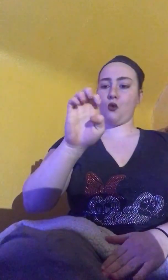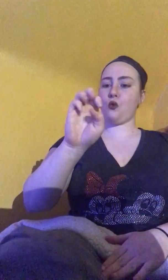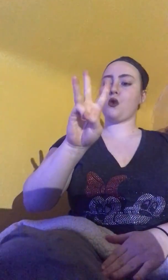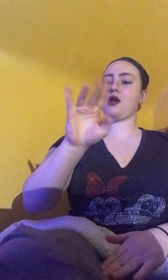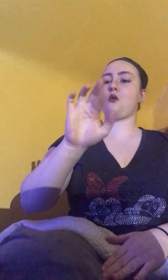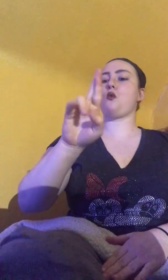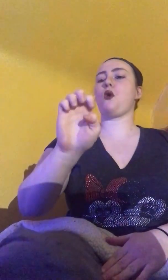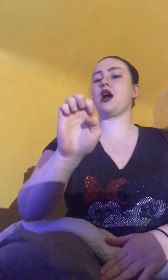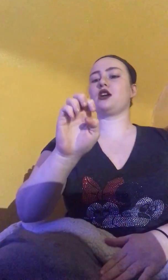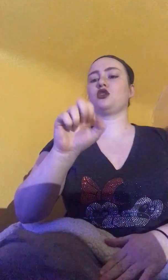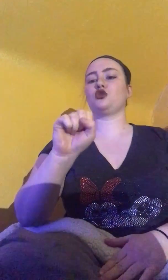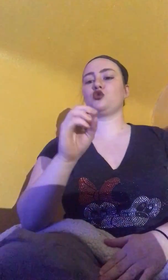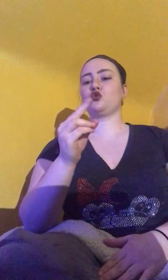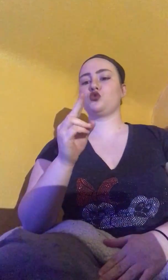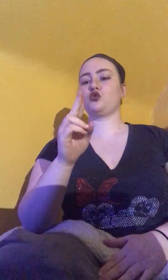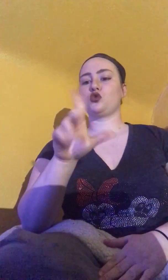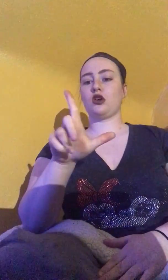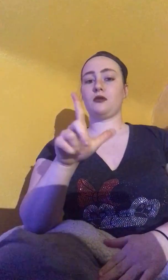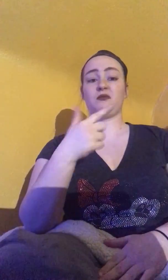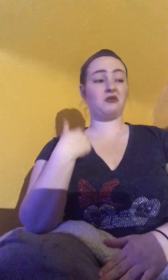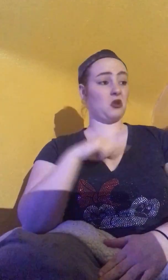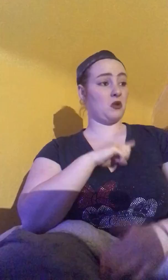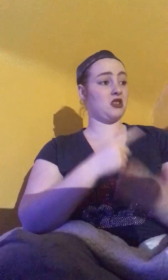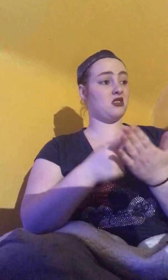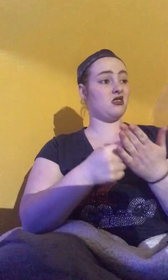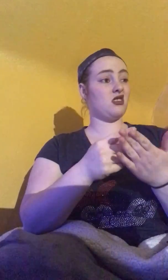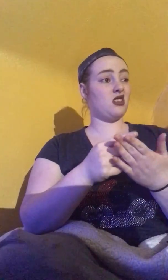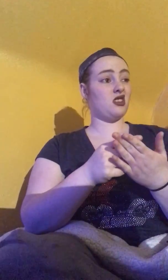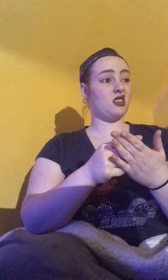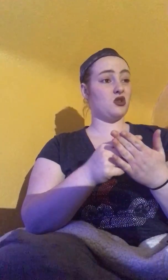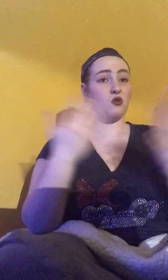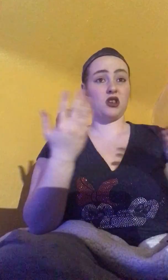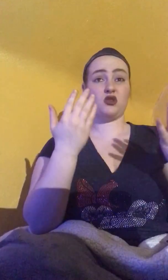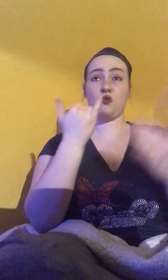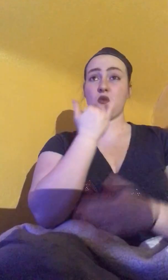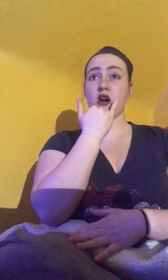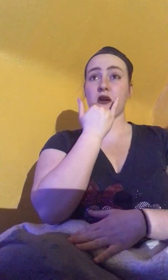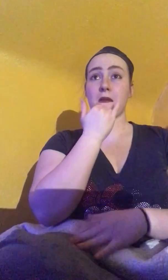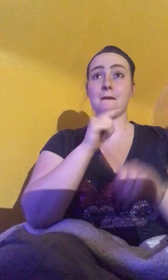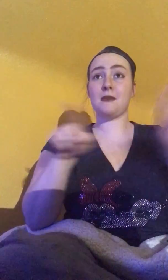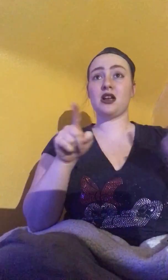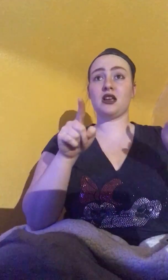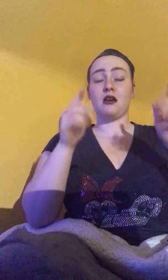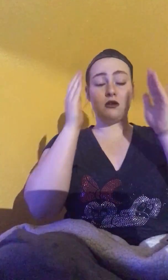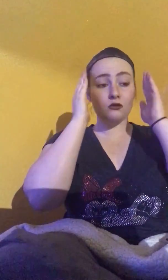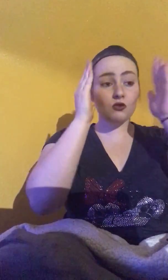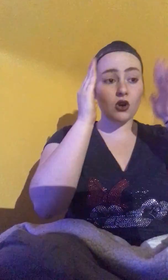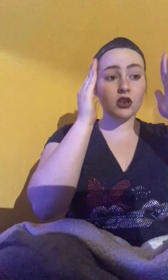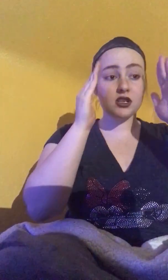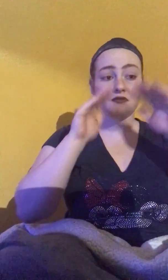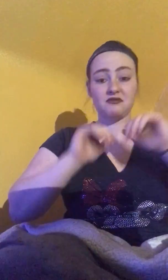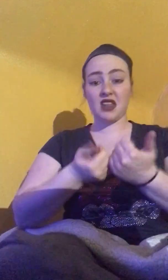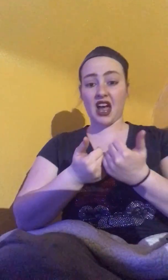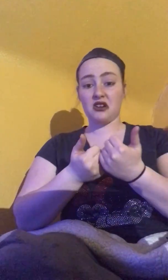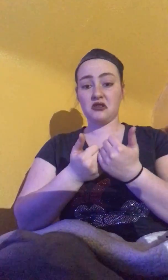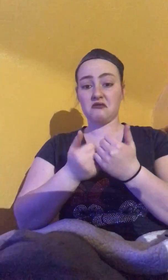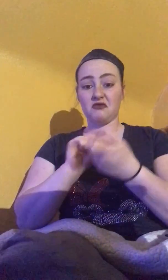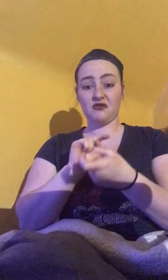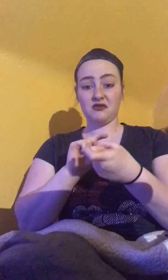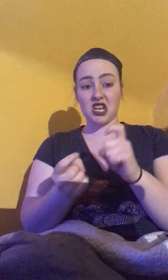about the problem, but we focus on the solution. And yes, sexual predators in 12-step programs are a